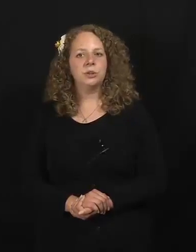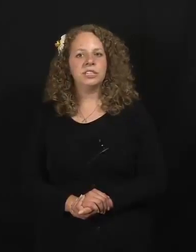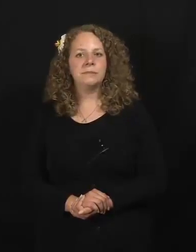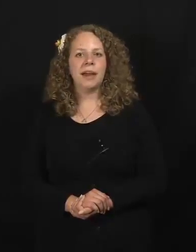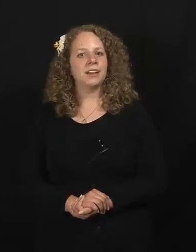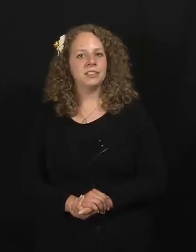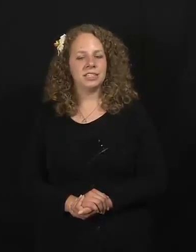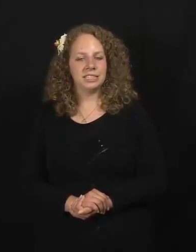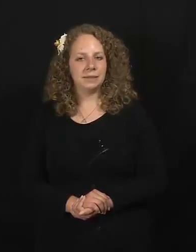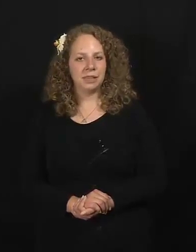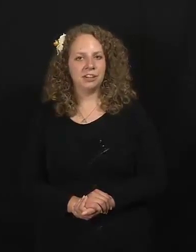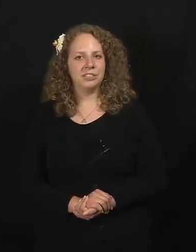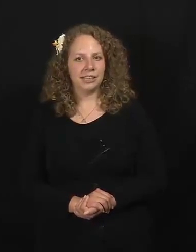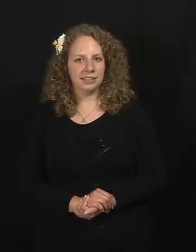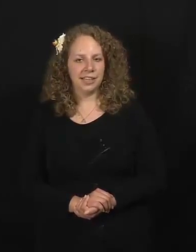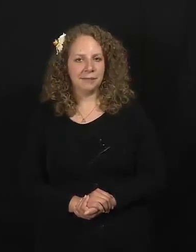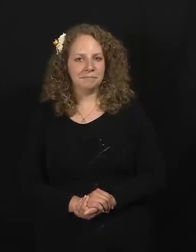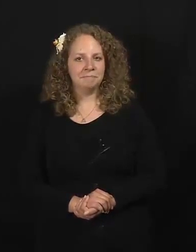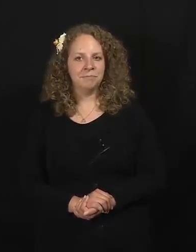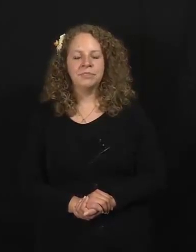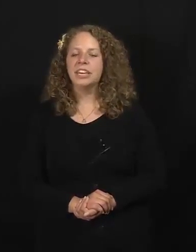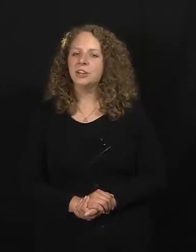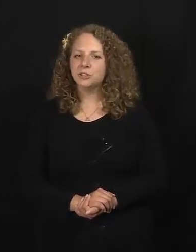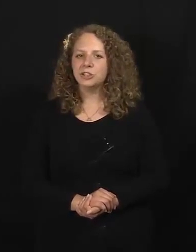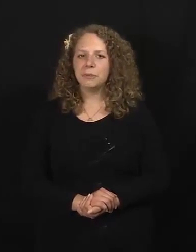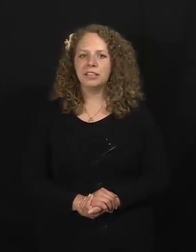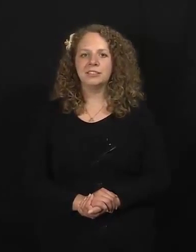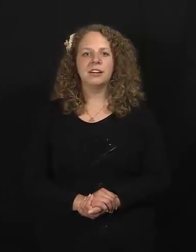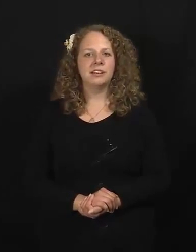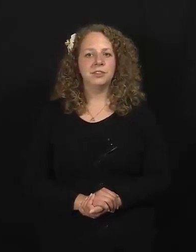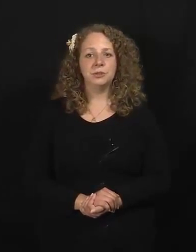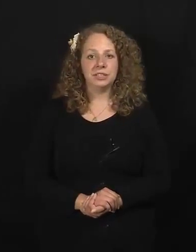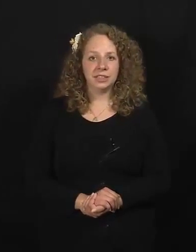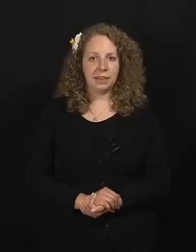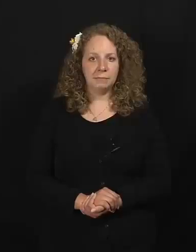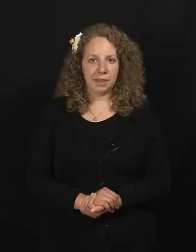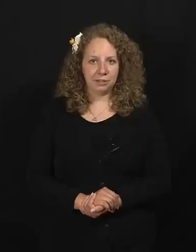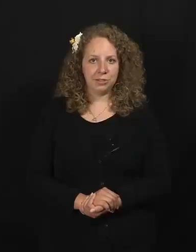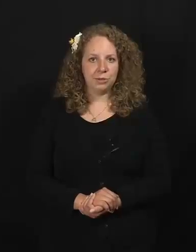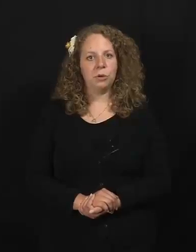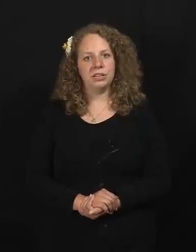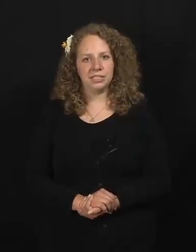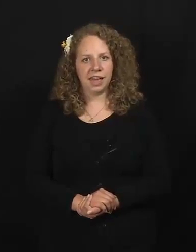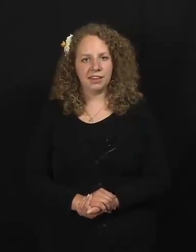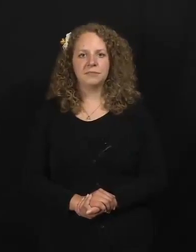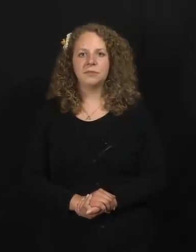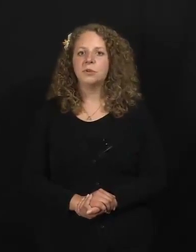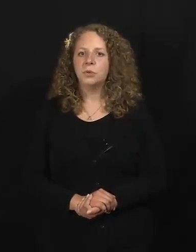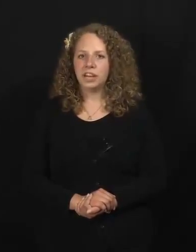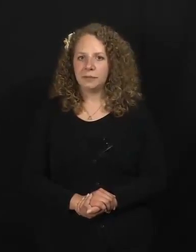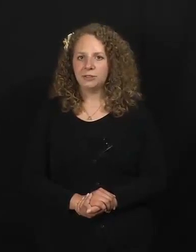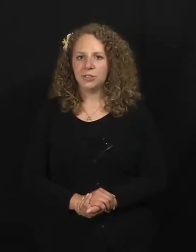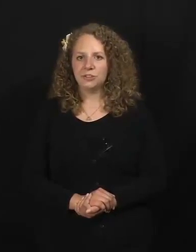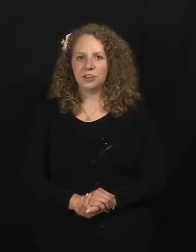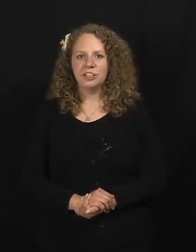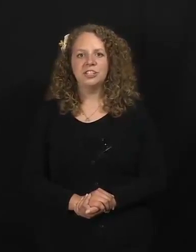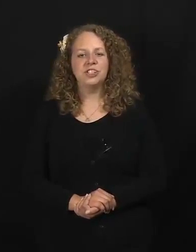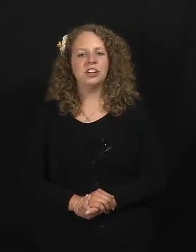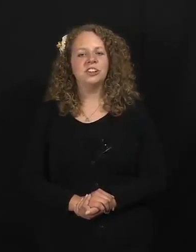closing it back into the same letter a second time. It also depends on if you do a slight bounce or a slide. When I bounce over is